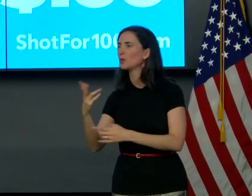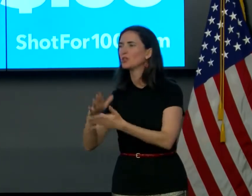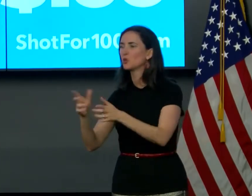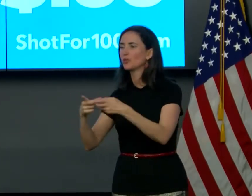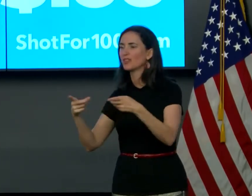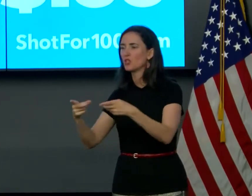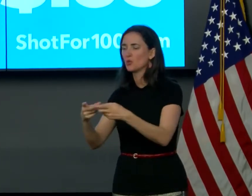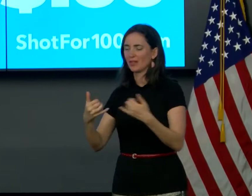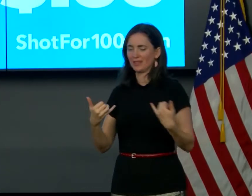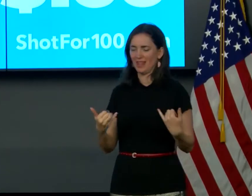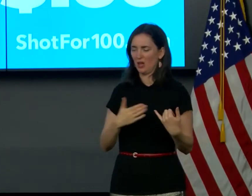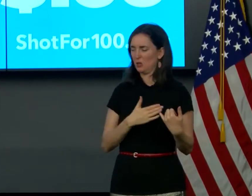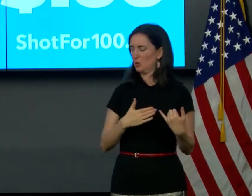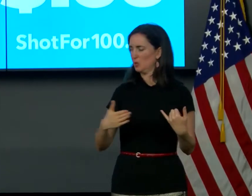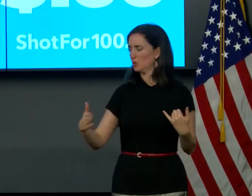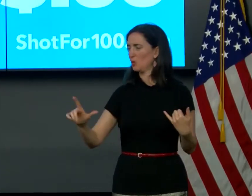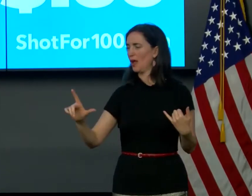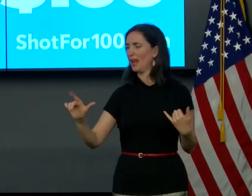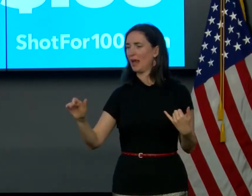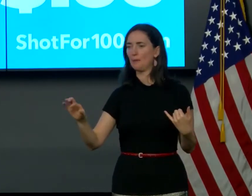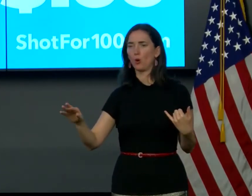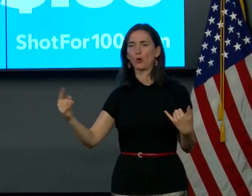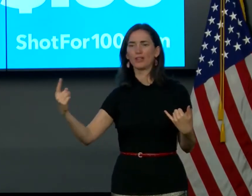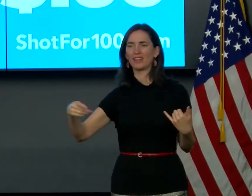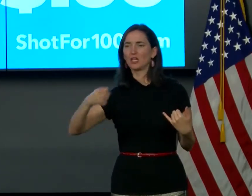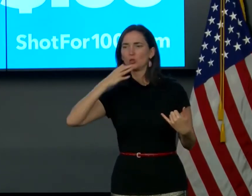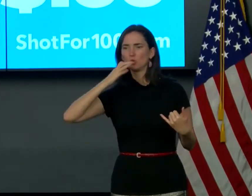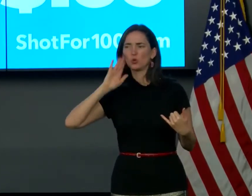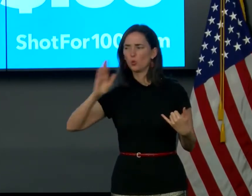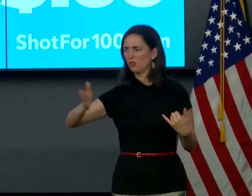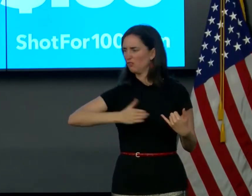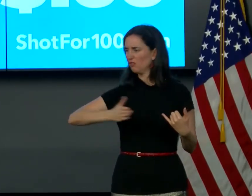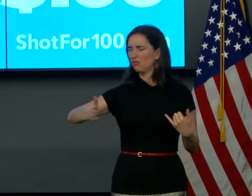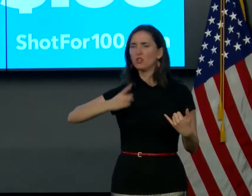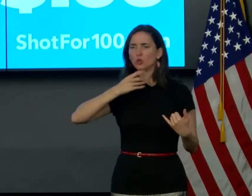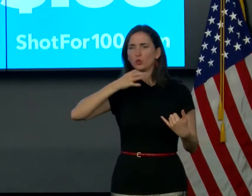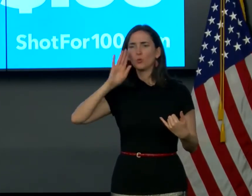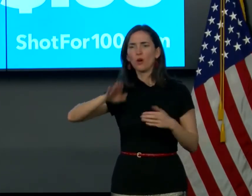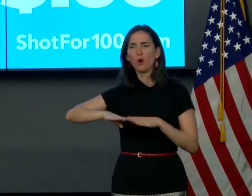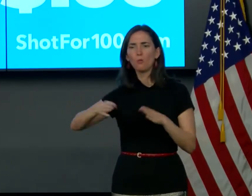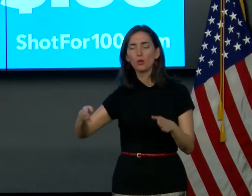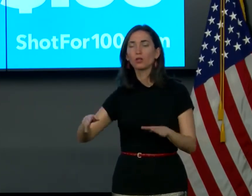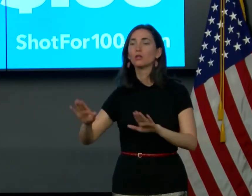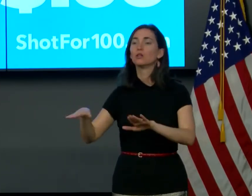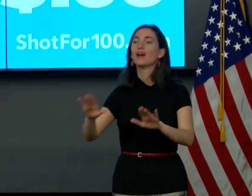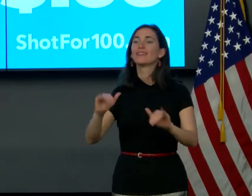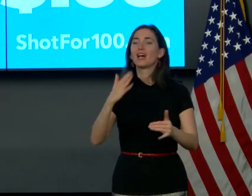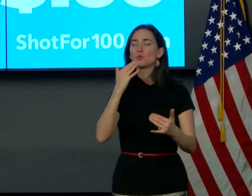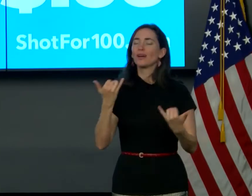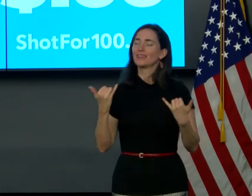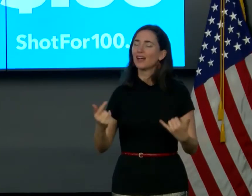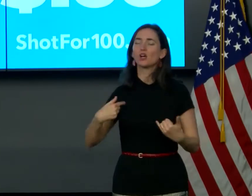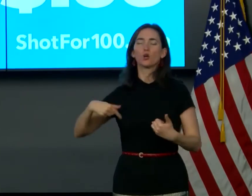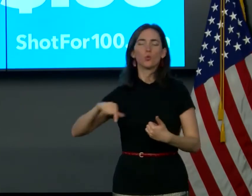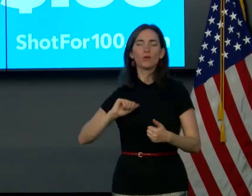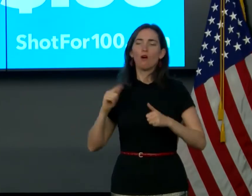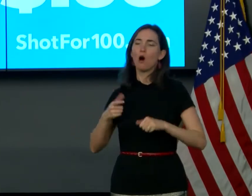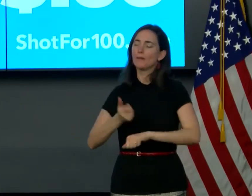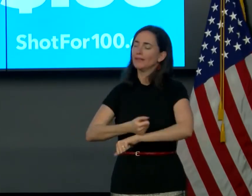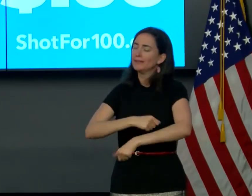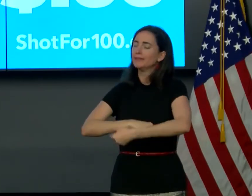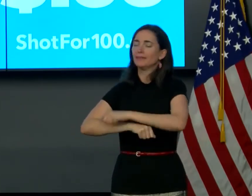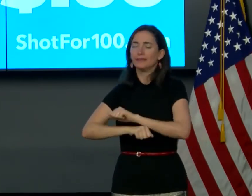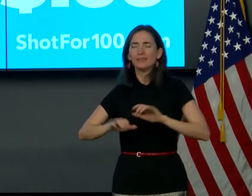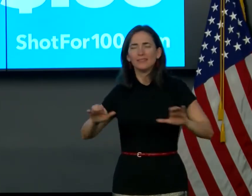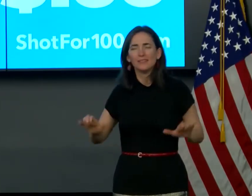now and Labor Day, it's all the more reason why we have to do what we can to protect